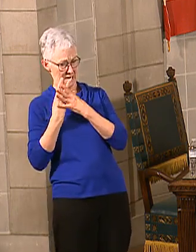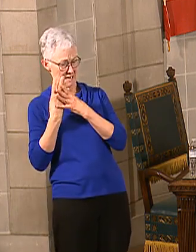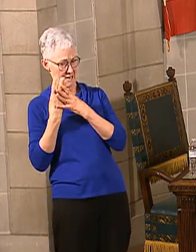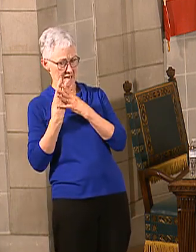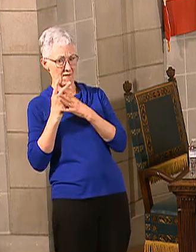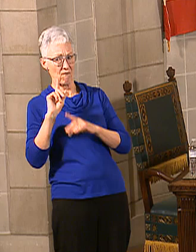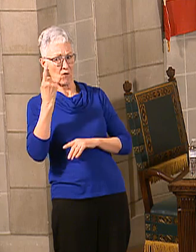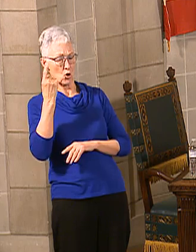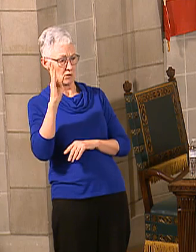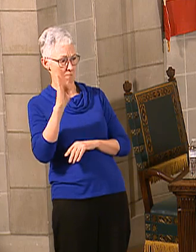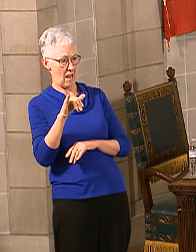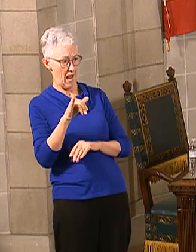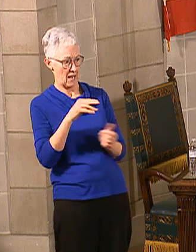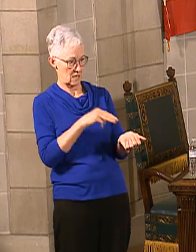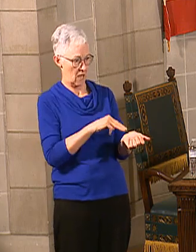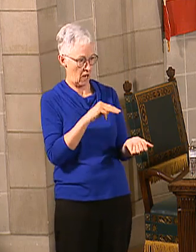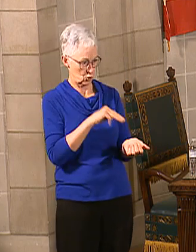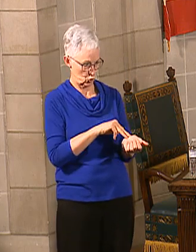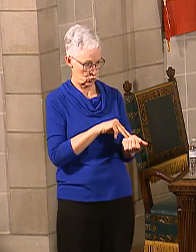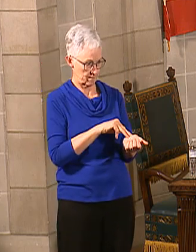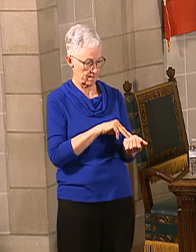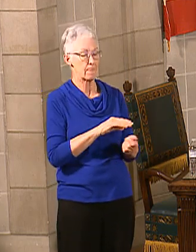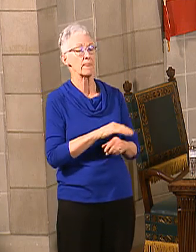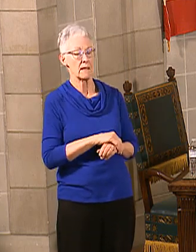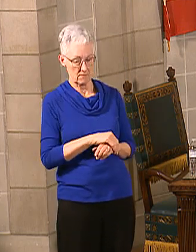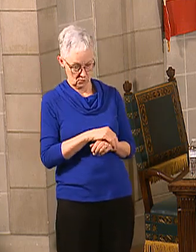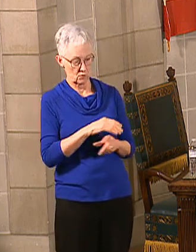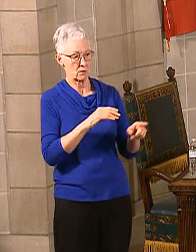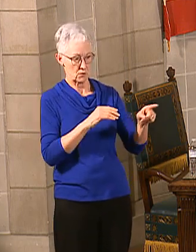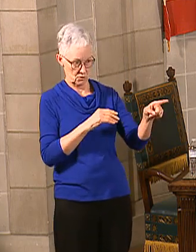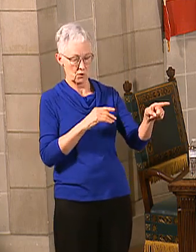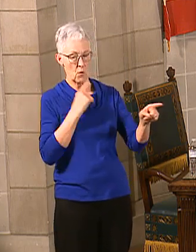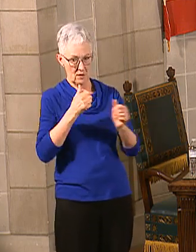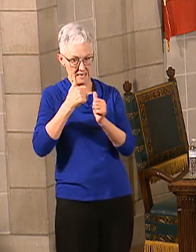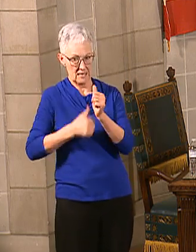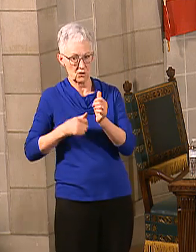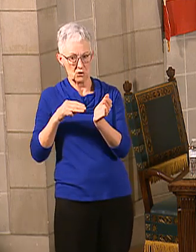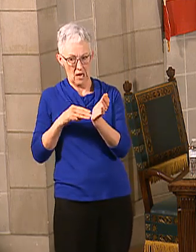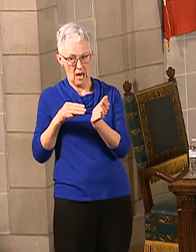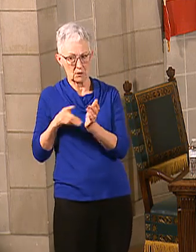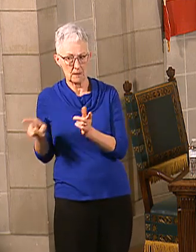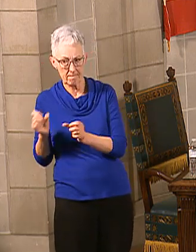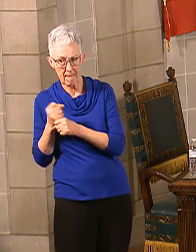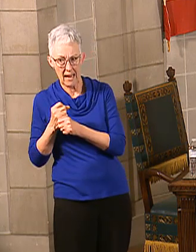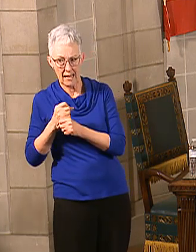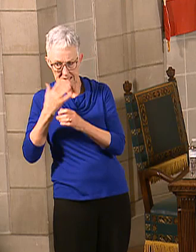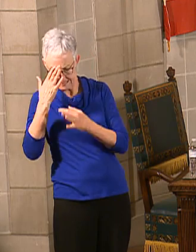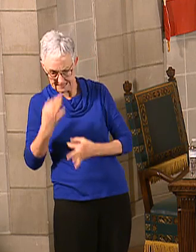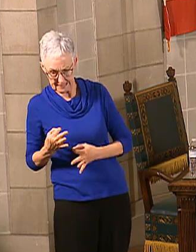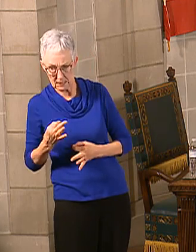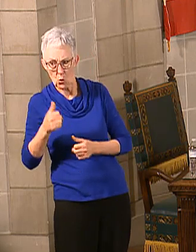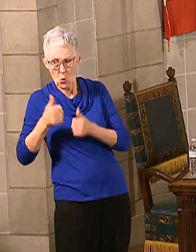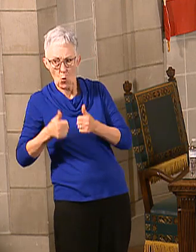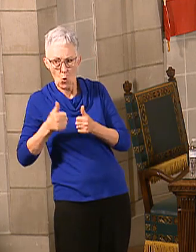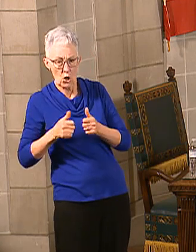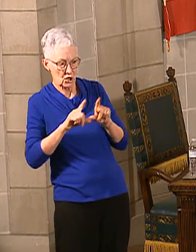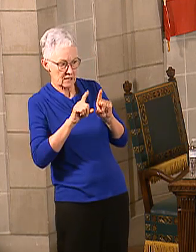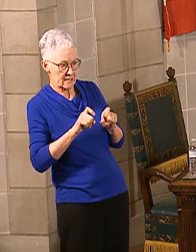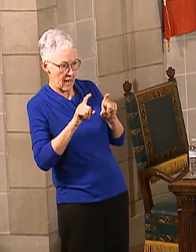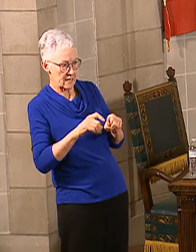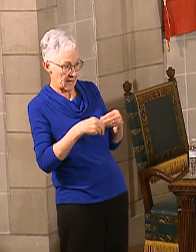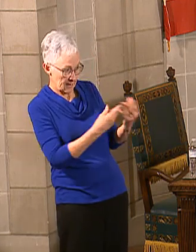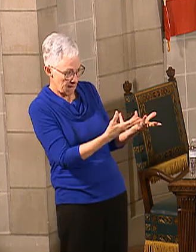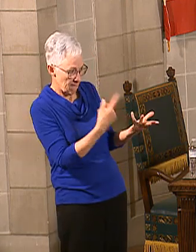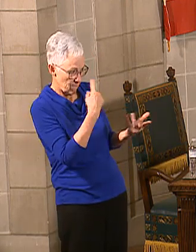Antone? It's left up to the discretion of the provider. We're letting providers use their discretion whether or not they do the respiratory panel, so they can skip that step if they, using